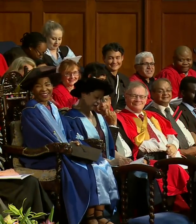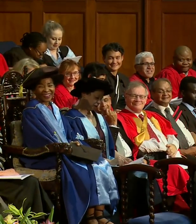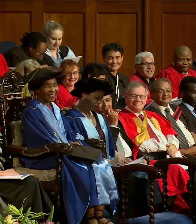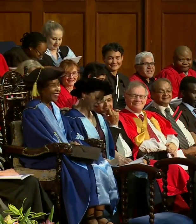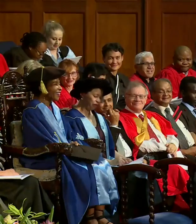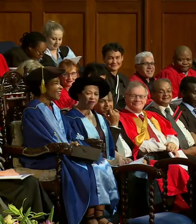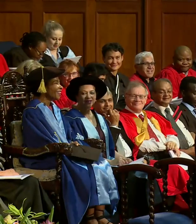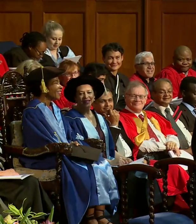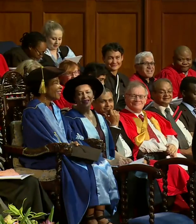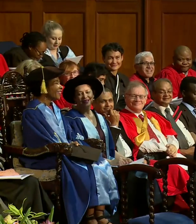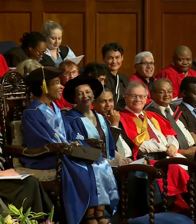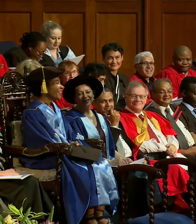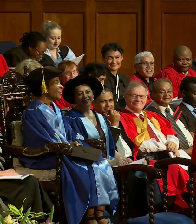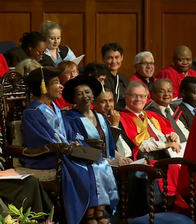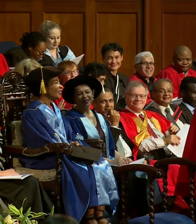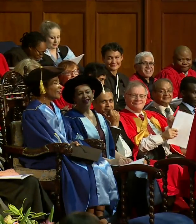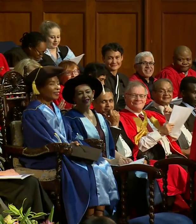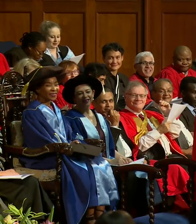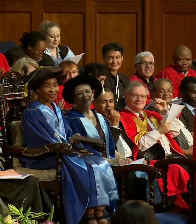Nelisi Wesley Vian Lapo.